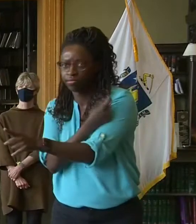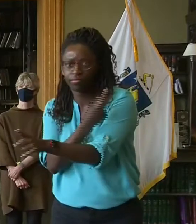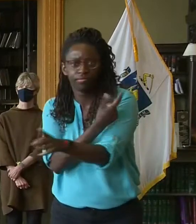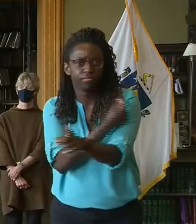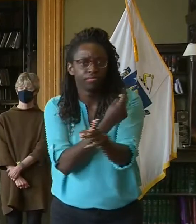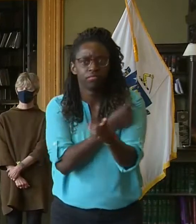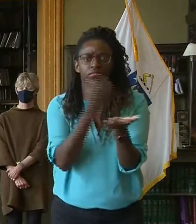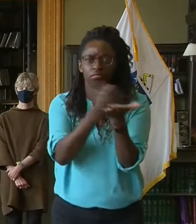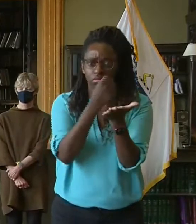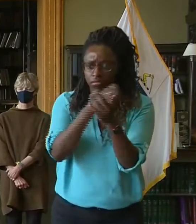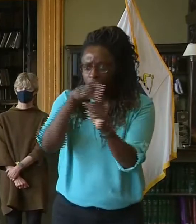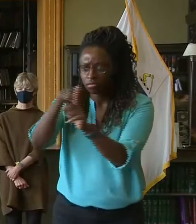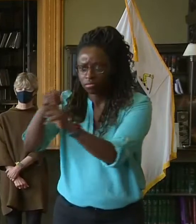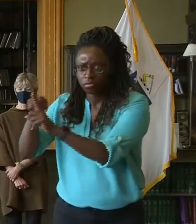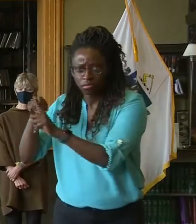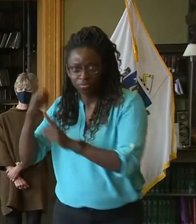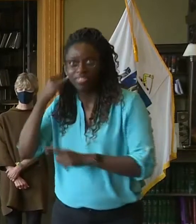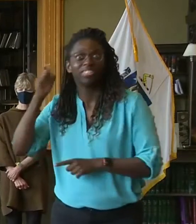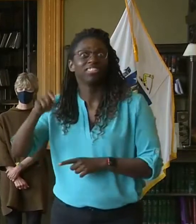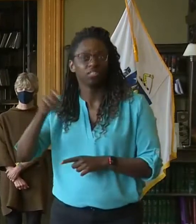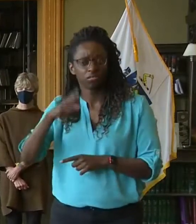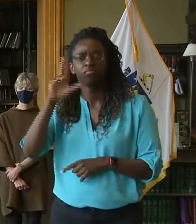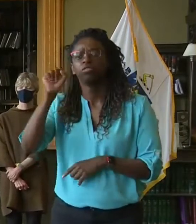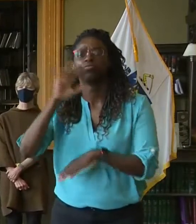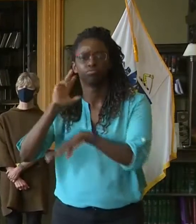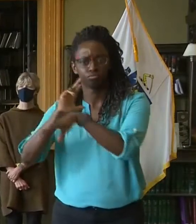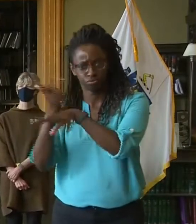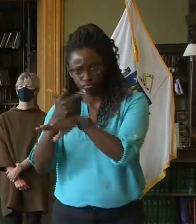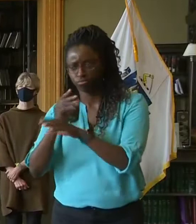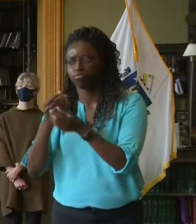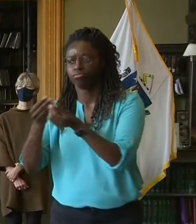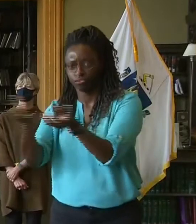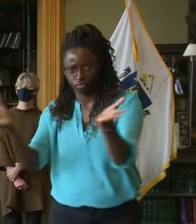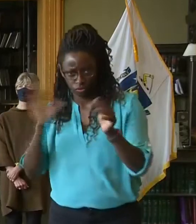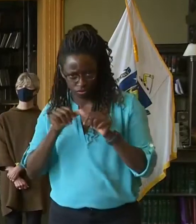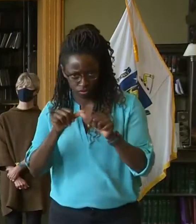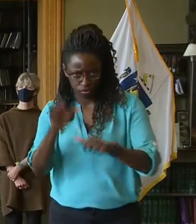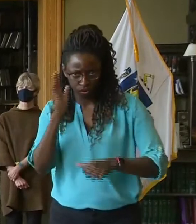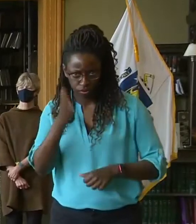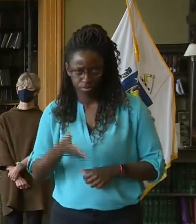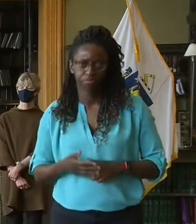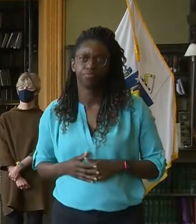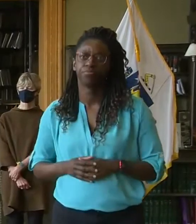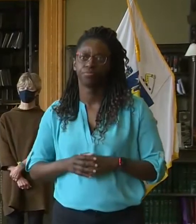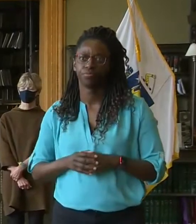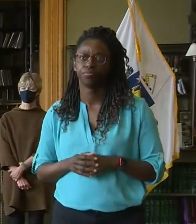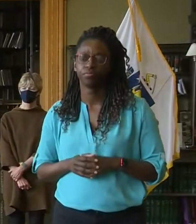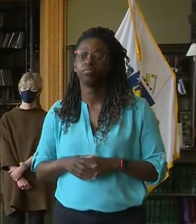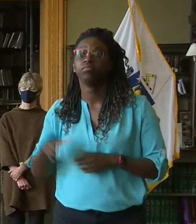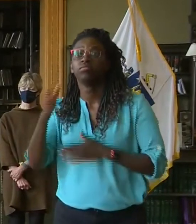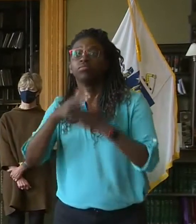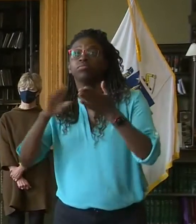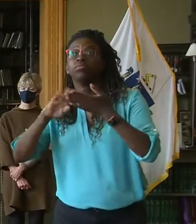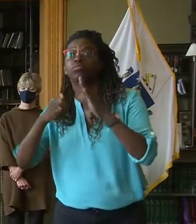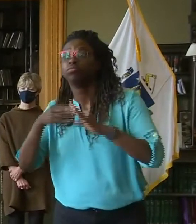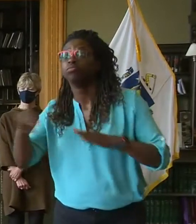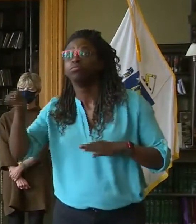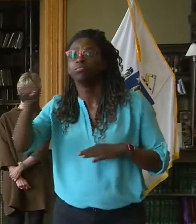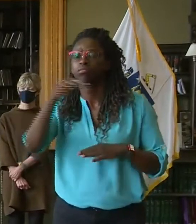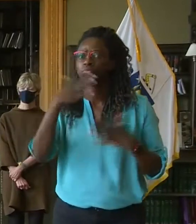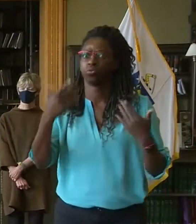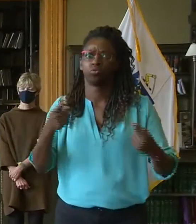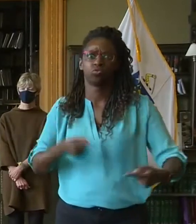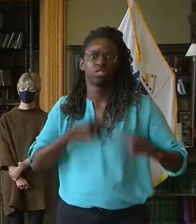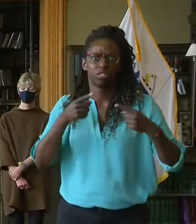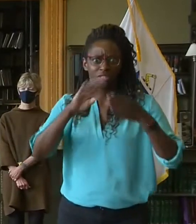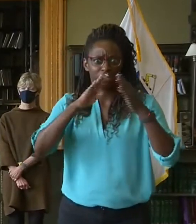in communities that were hit hardest by the virus, and we've been working with employers and schools to set up vaccination programs there as